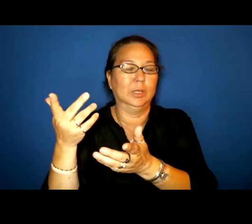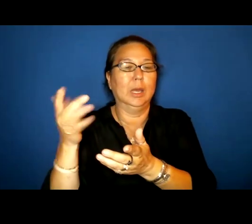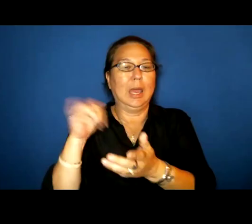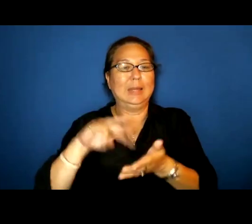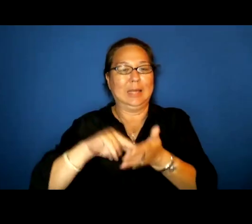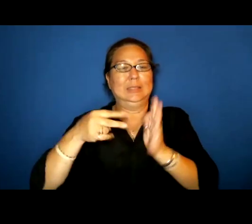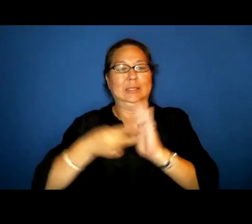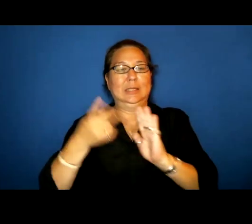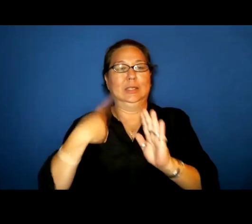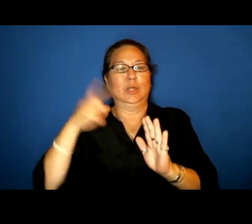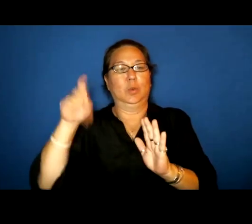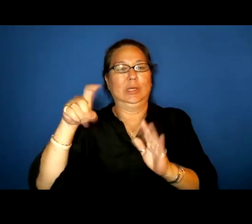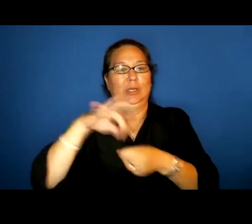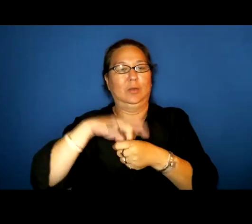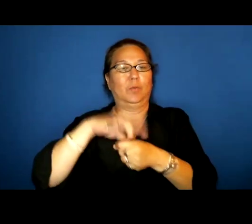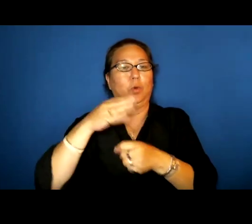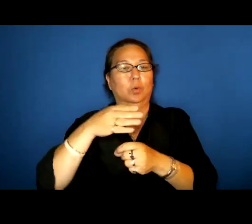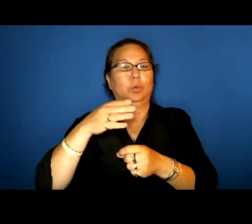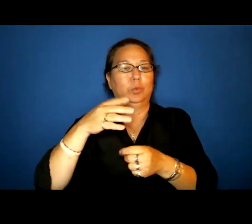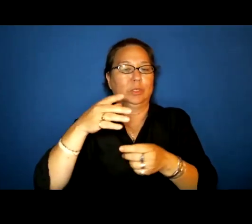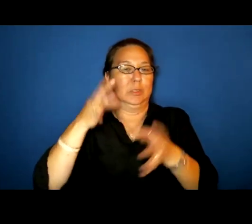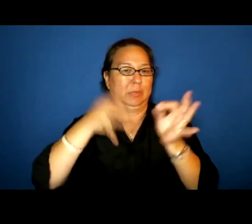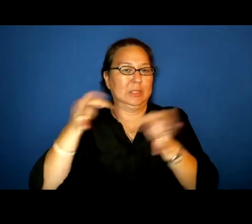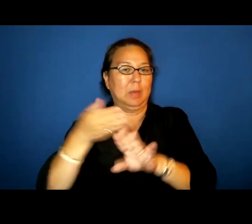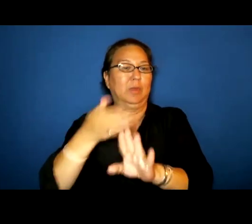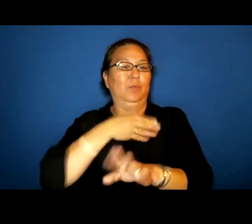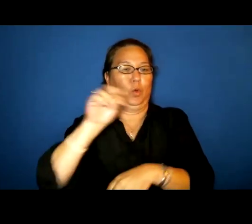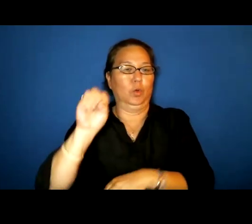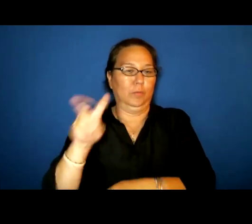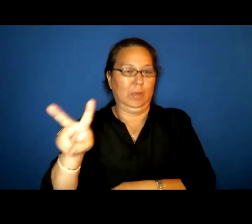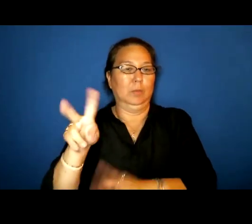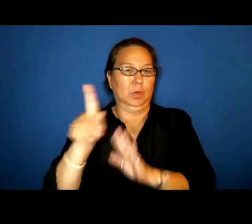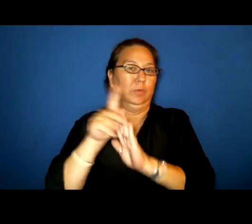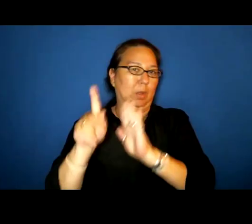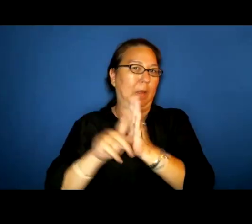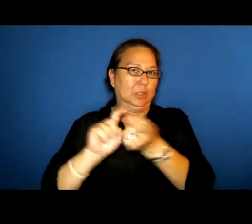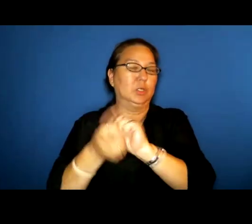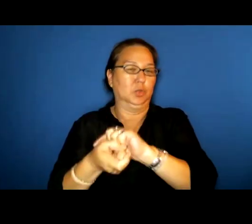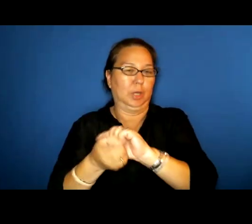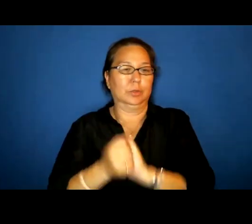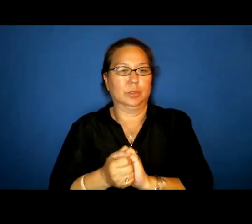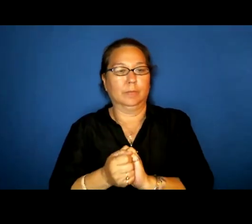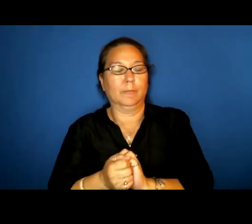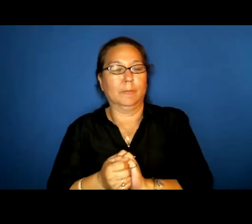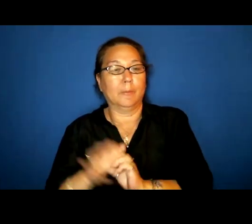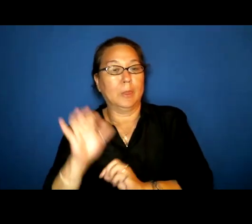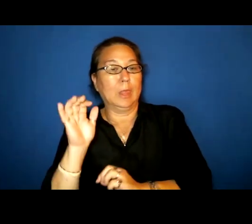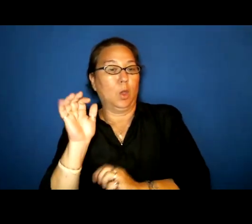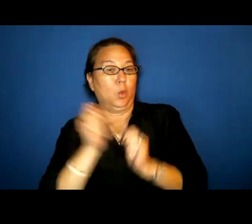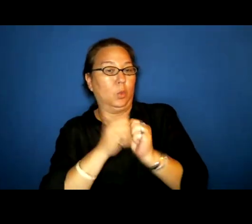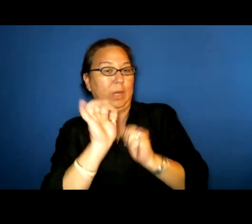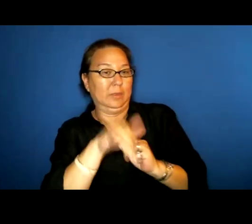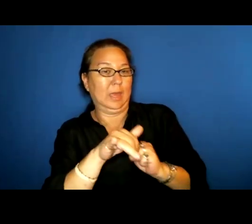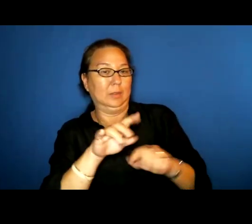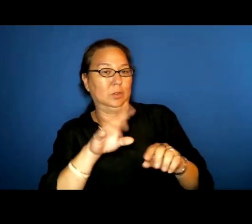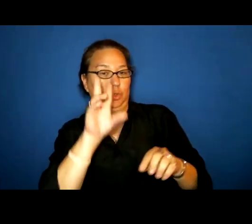this year. That said, there are still no differences in the actions that we are asking parents to take under any of these scenarios,